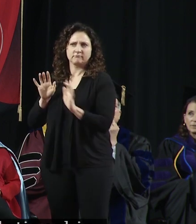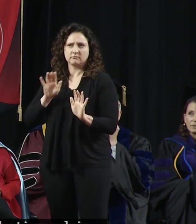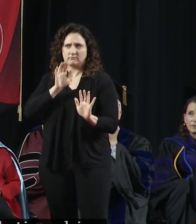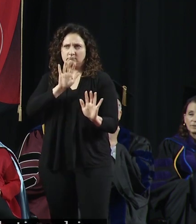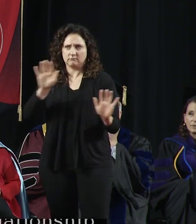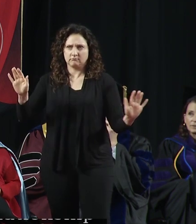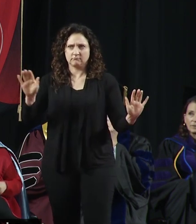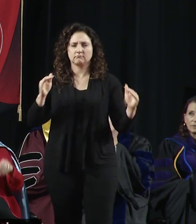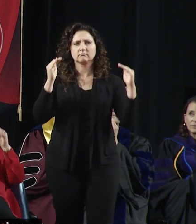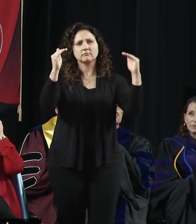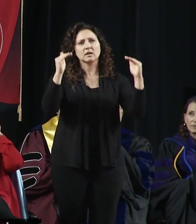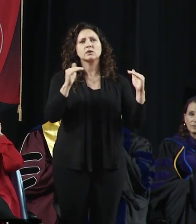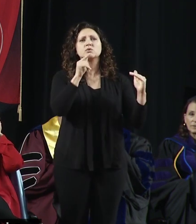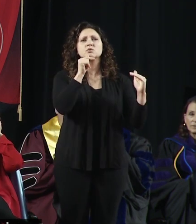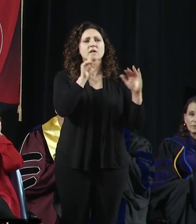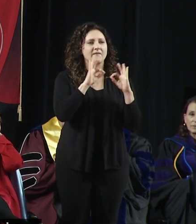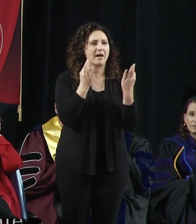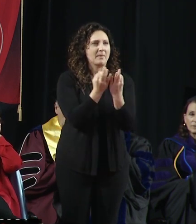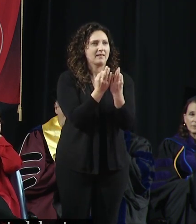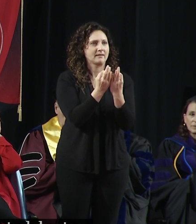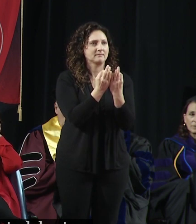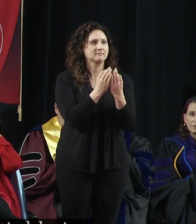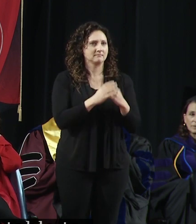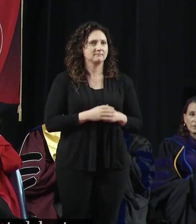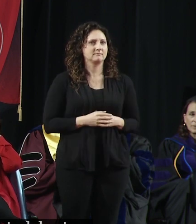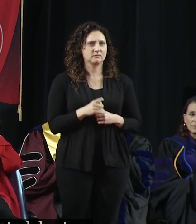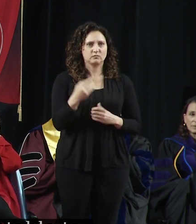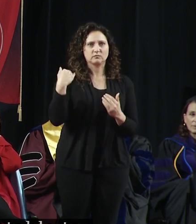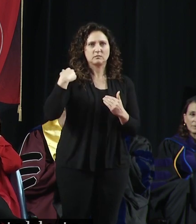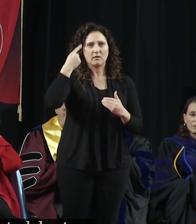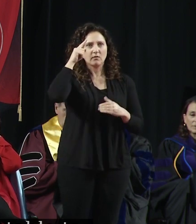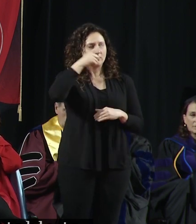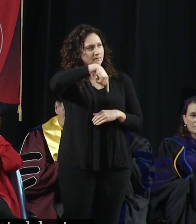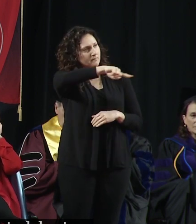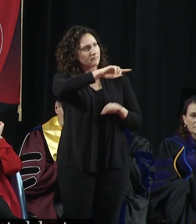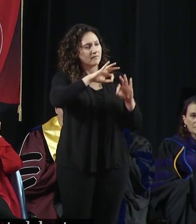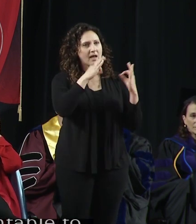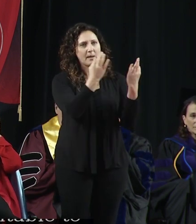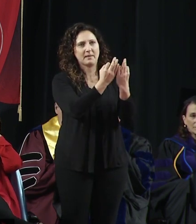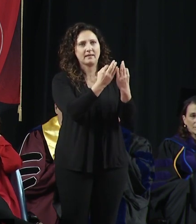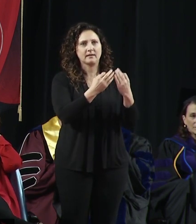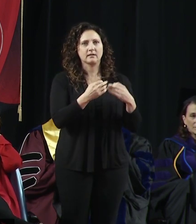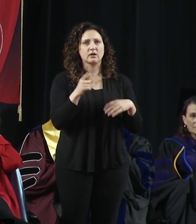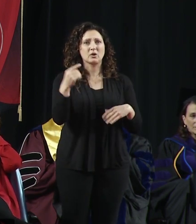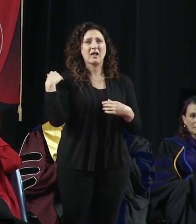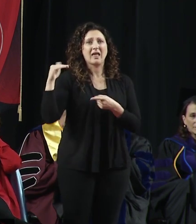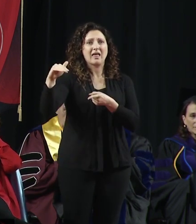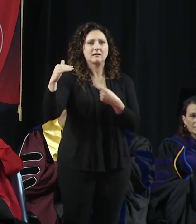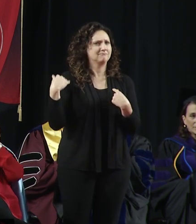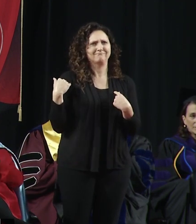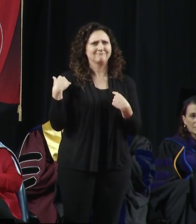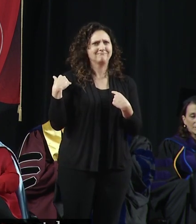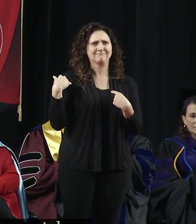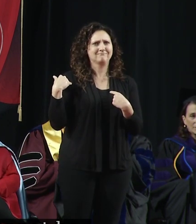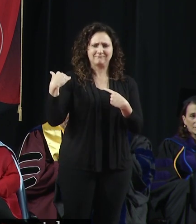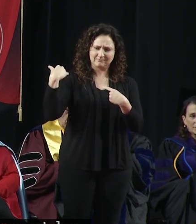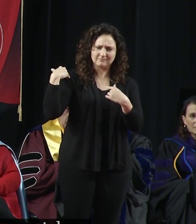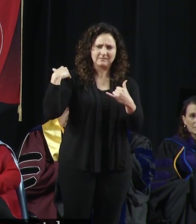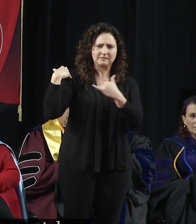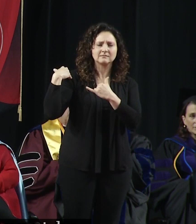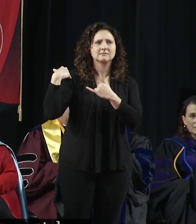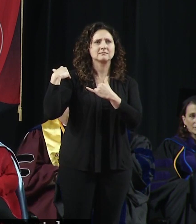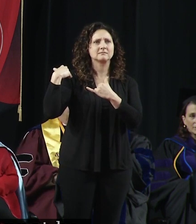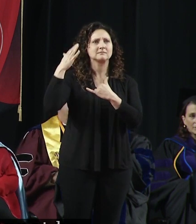Next, you're accountable to your family. This is a responsibility that cannot be delegated, especially